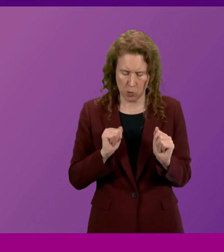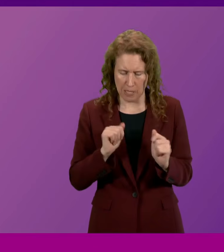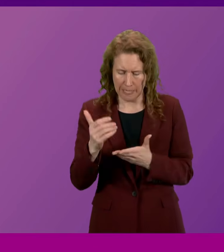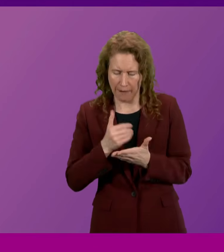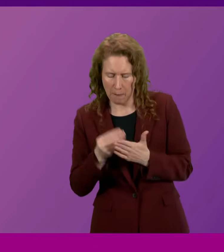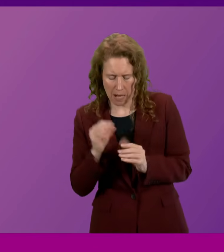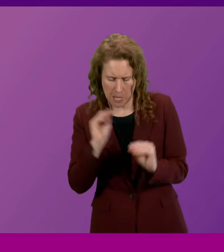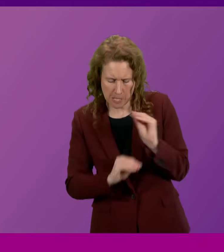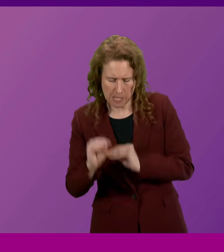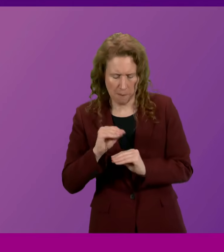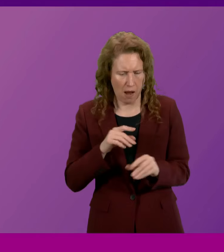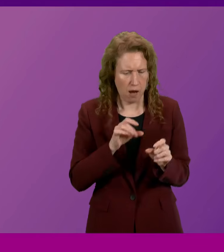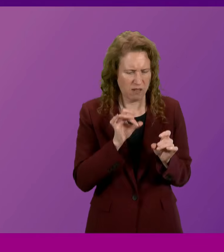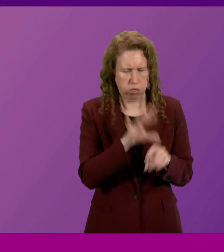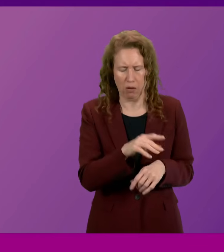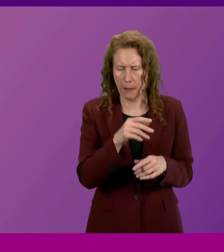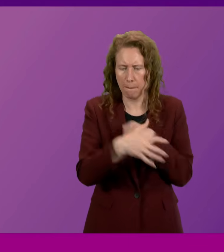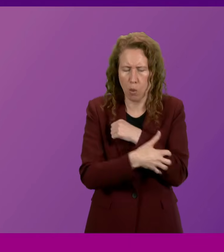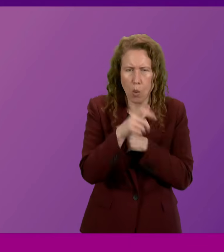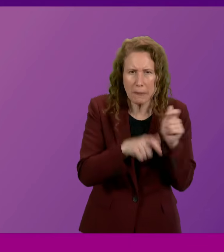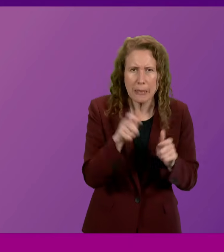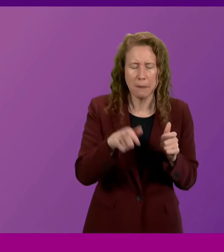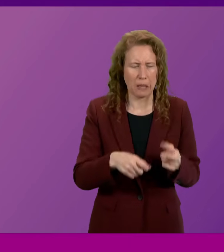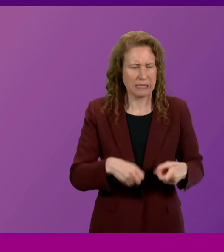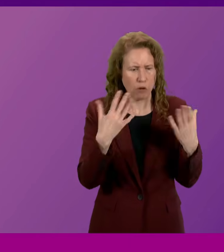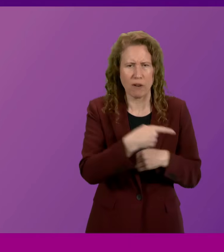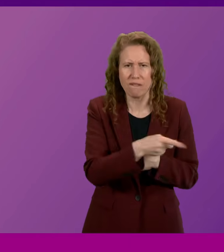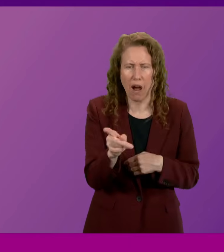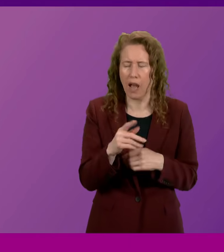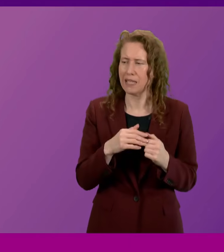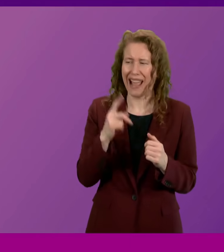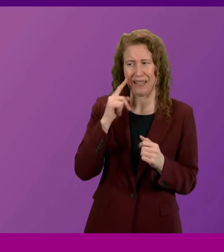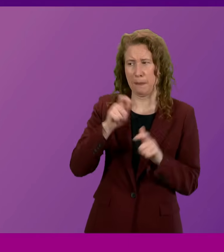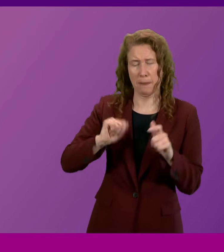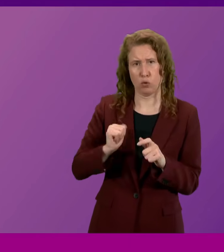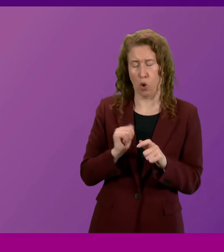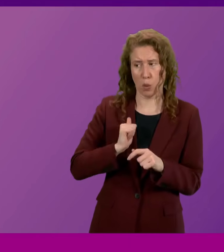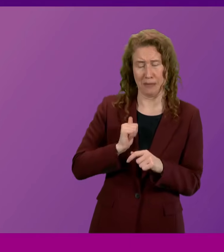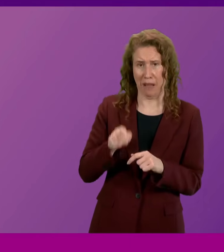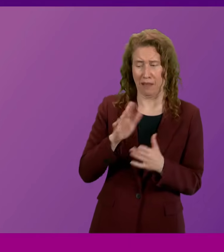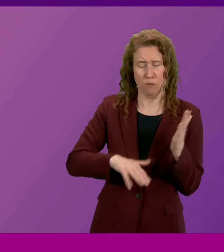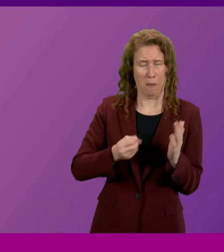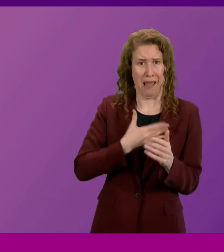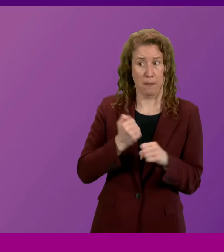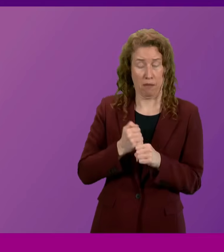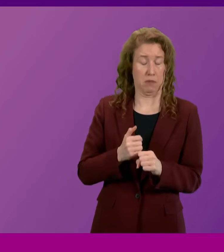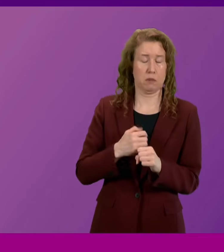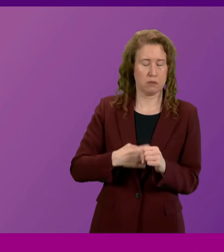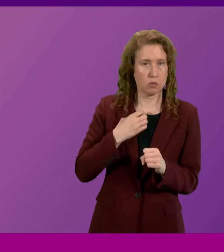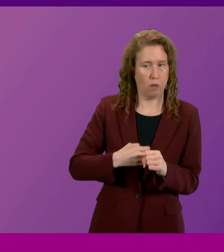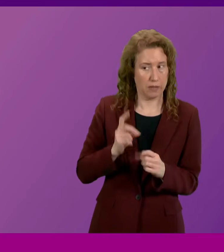back of sacrificing the poor and the vulnerable in our society. I don't think people in Scotland expected that of a Labour Government, but that's what they're